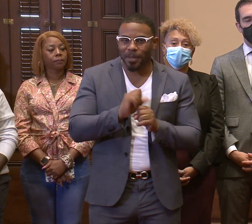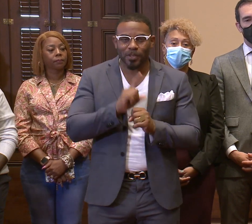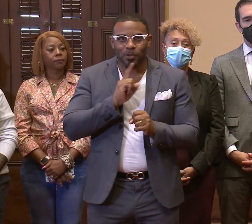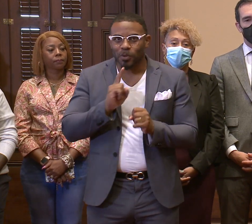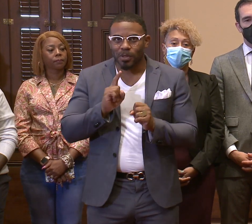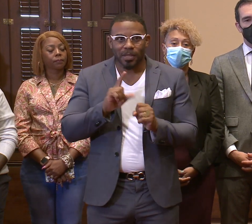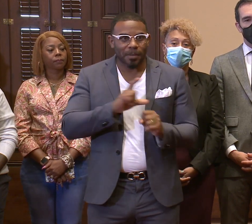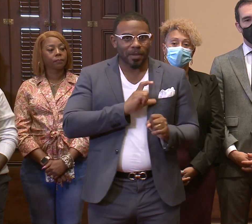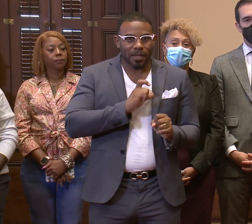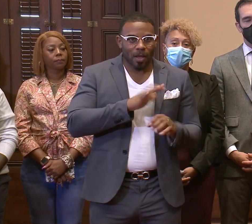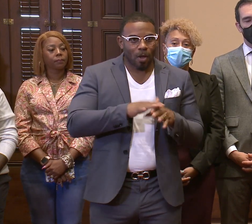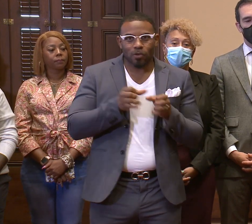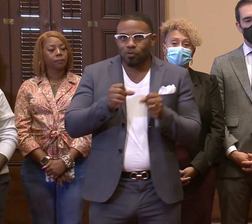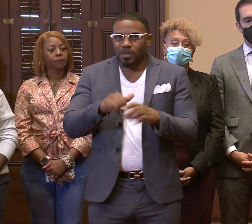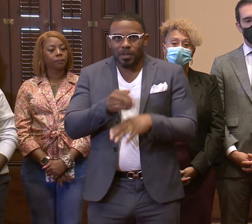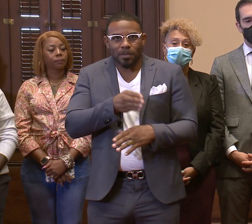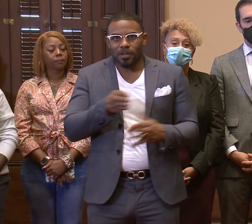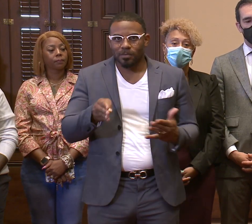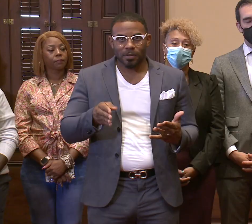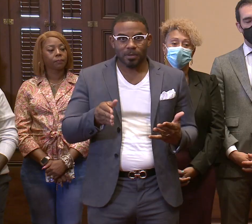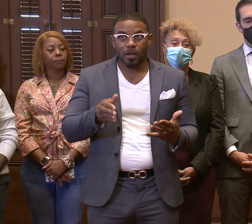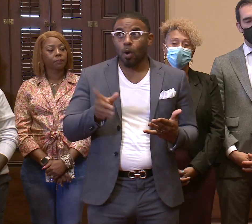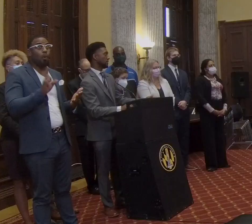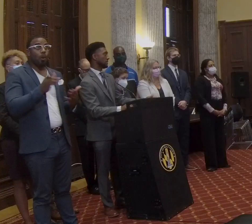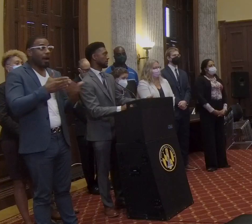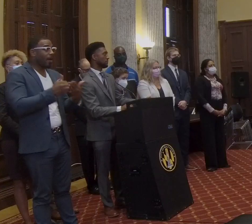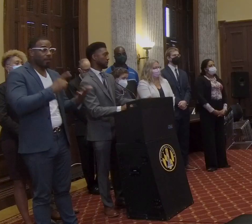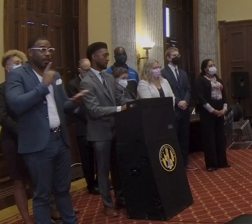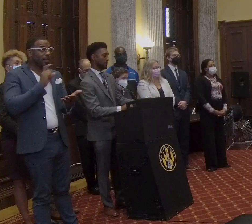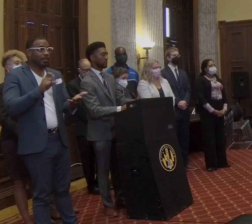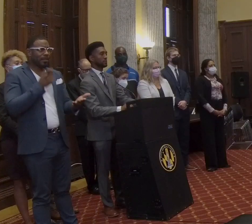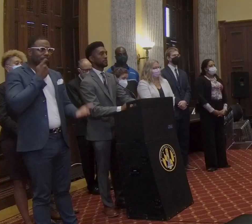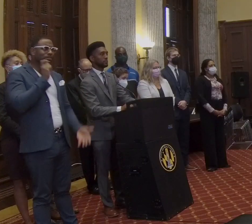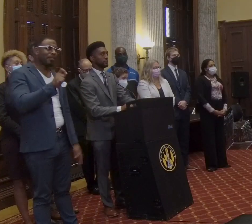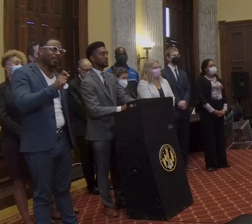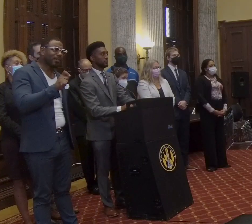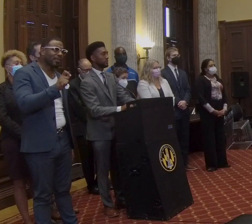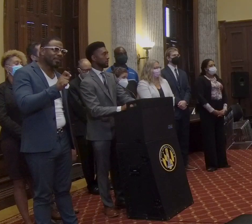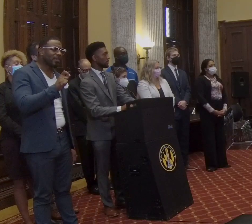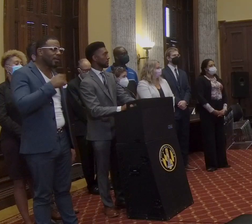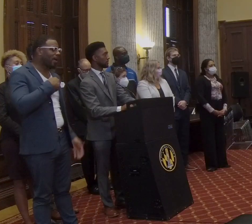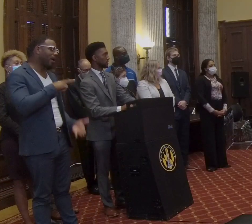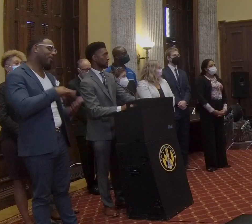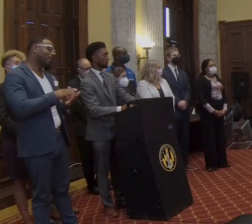sure that police are on the streets in Baltimore wherever they're needed, period.